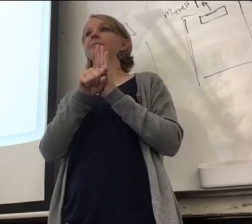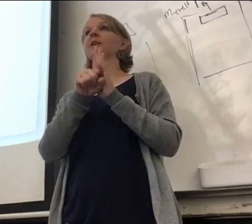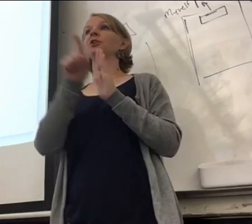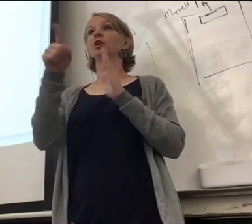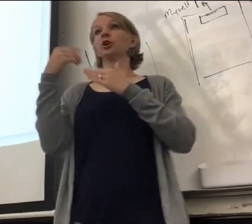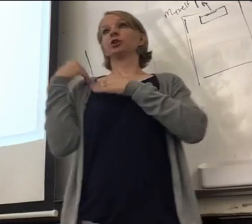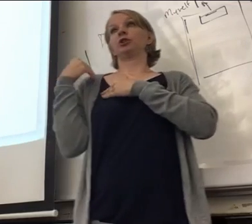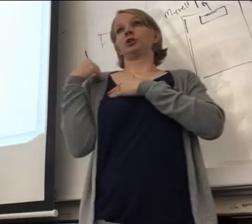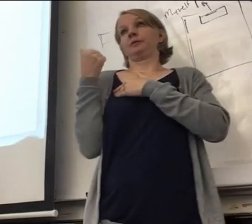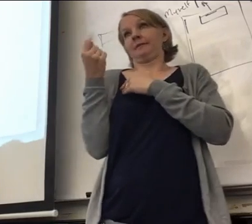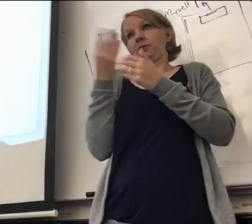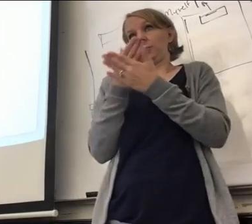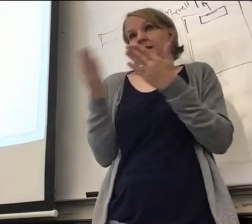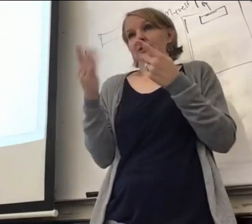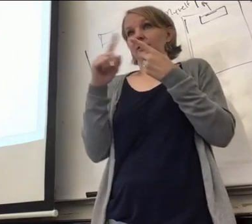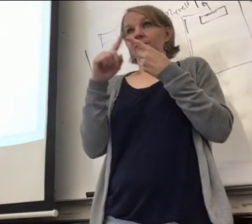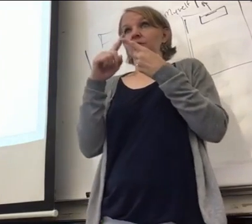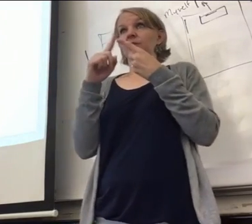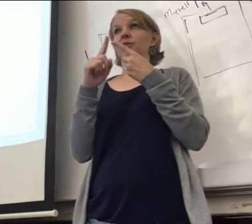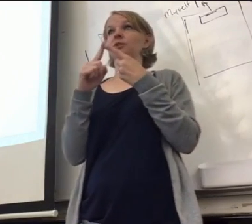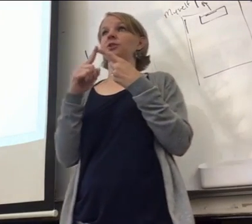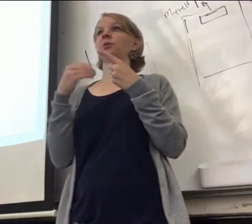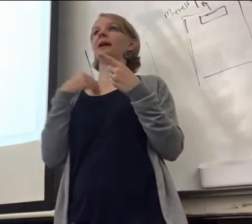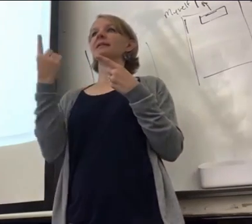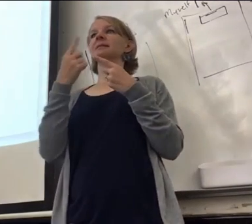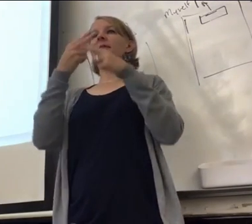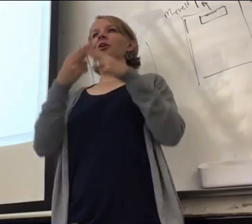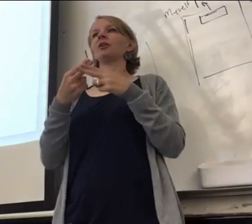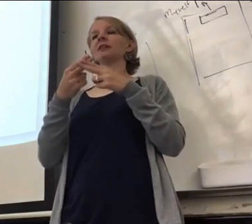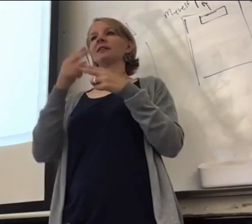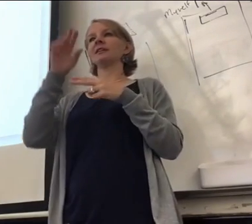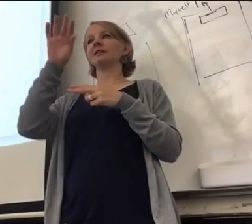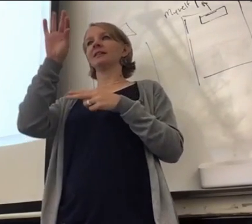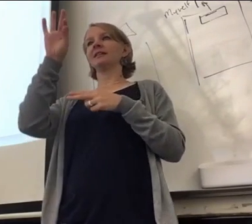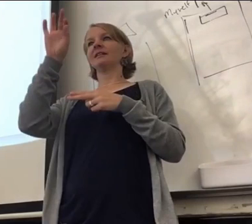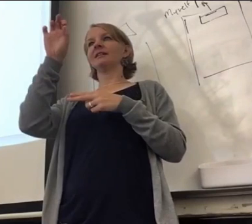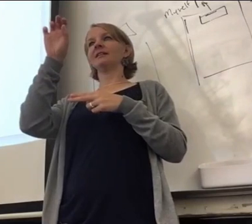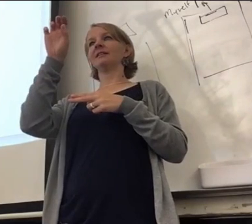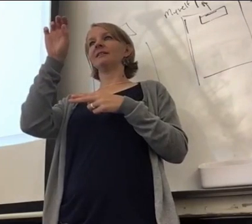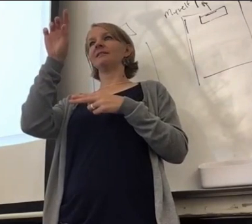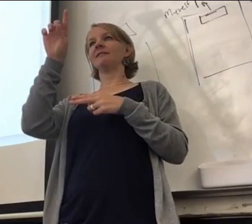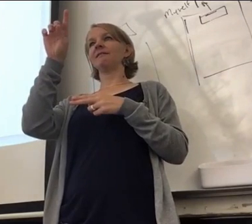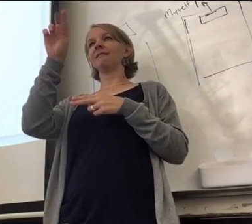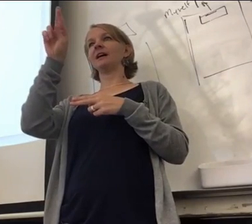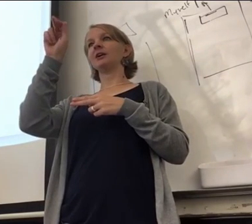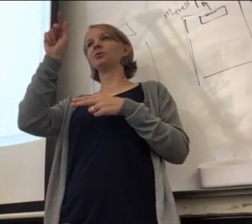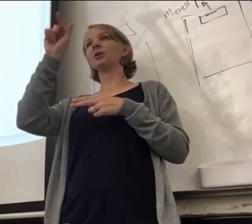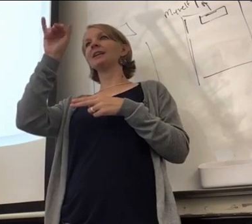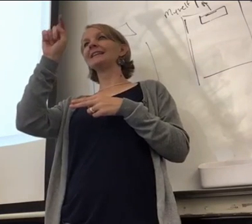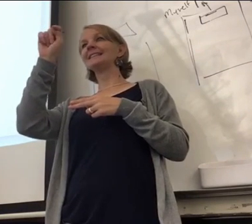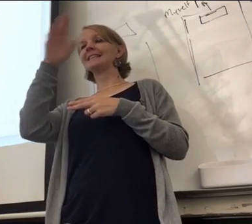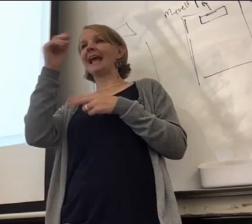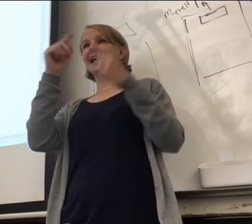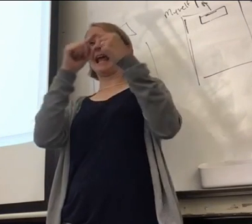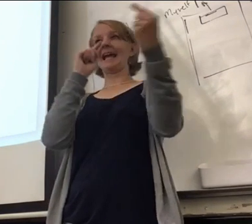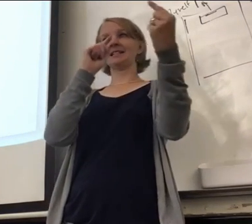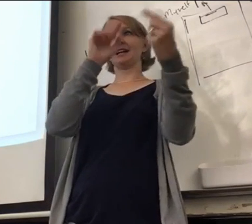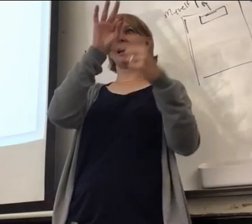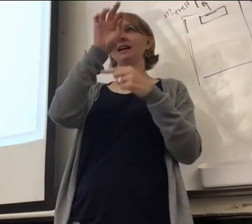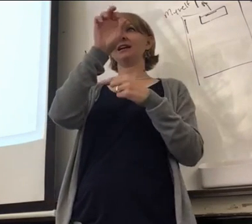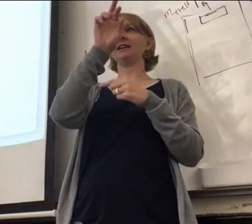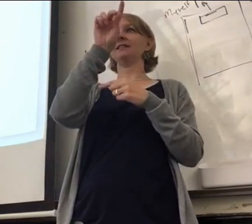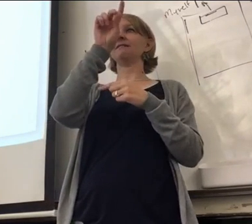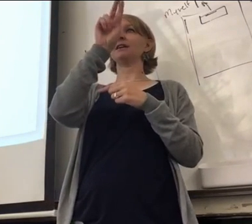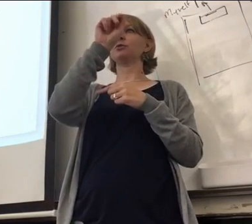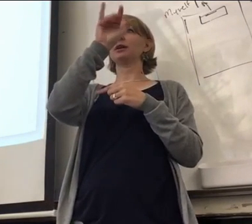of things. So first off, you're going to have what is known as a Federalist and an Anti-Federalist. A Federalist supported the passing of the